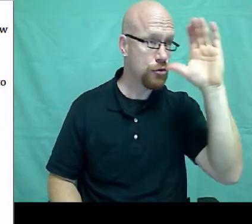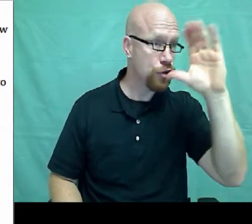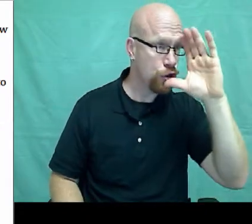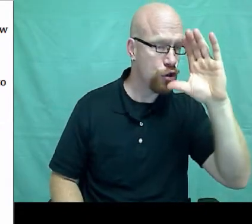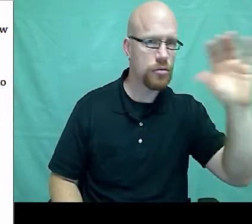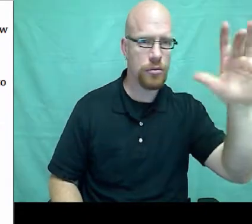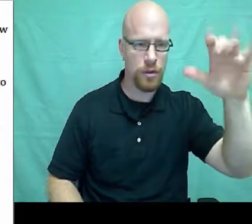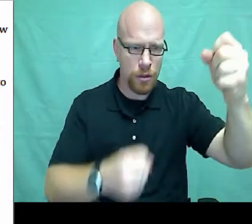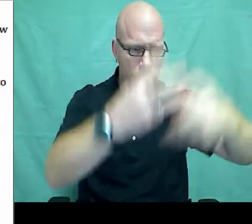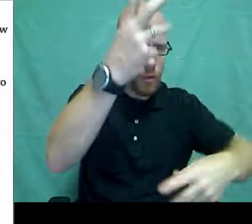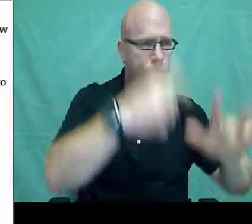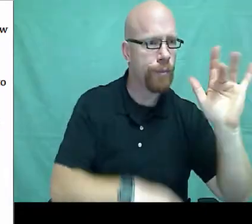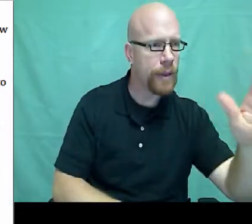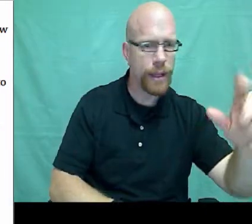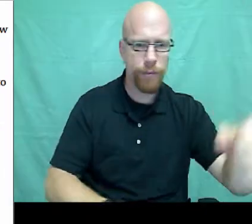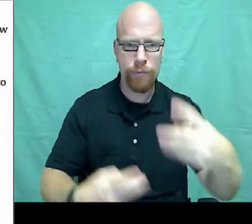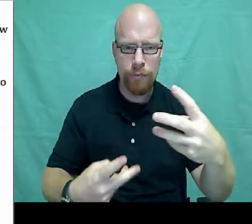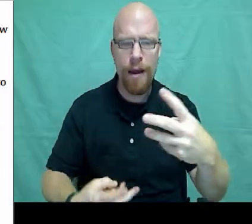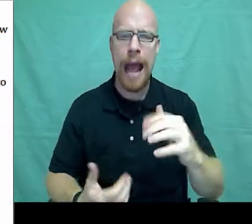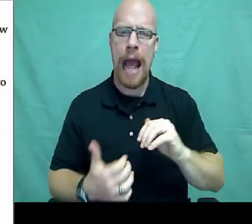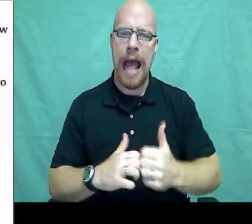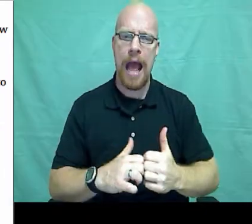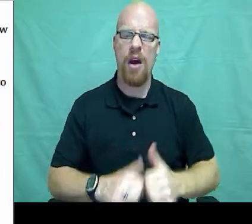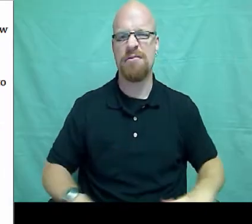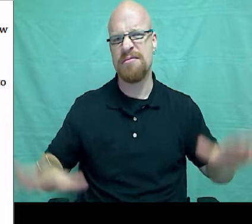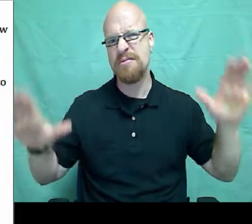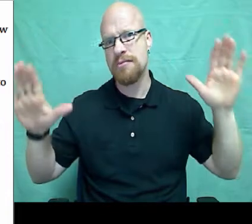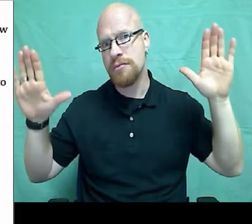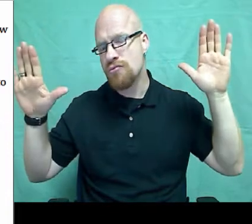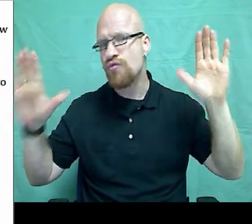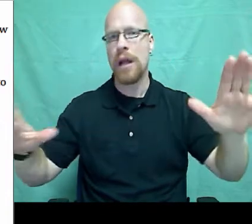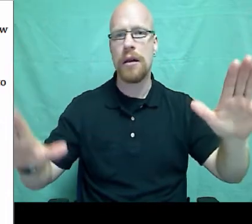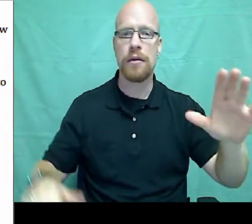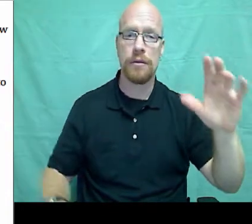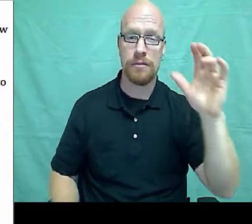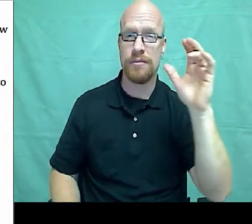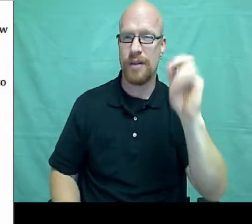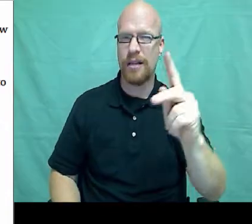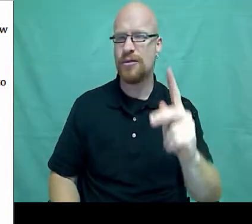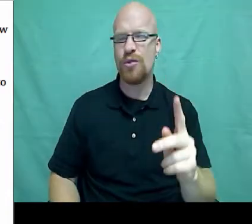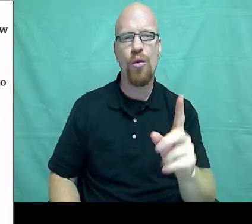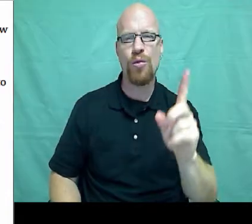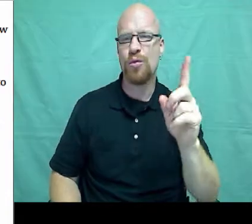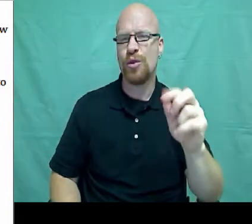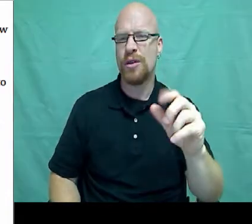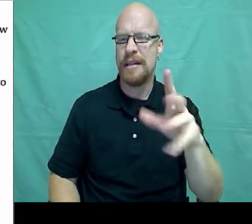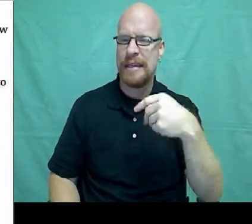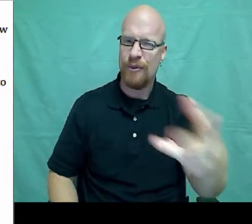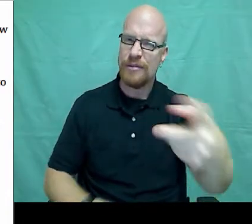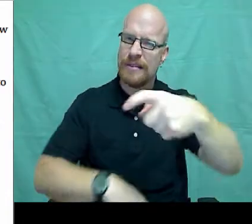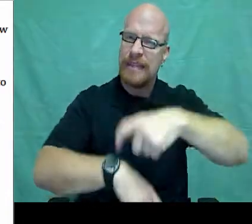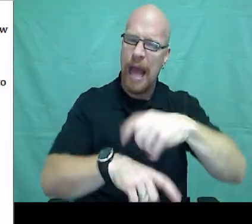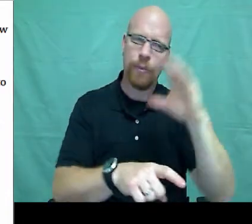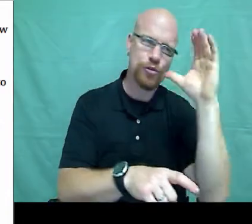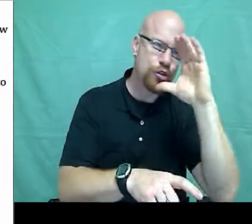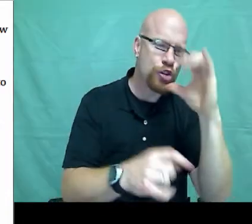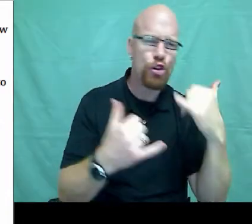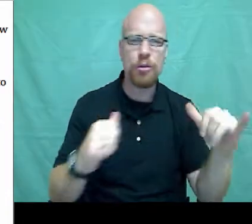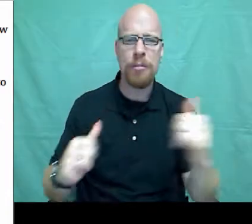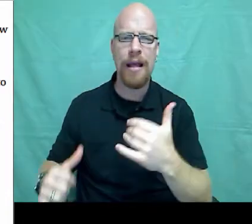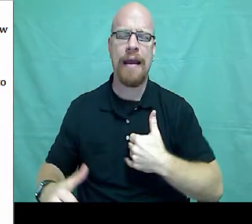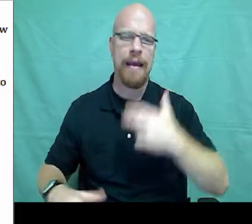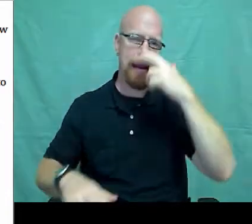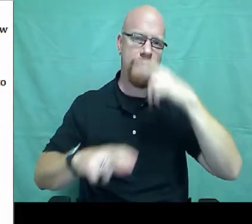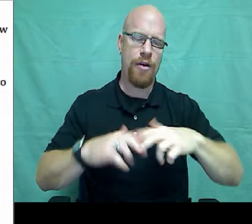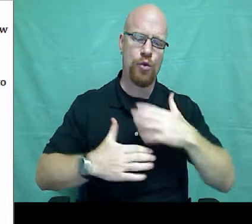on on Google to find out how to do things. It's been a great resource for me. Give yourself time, play